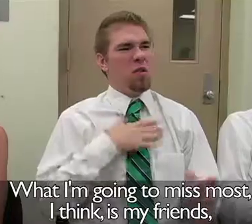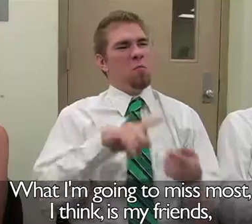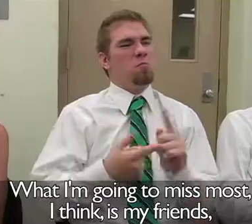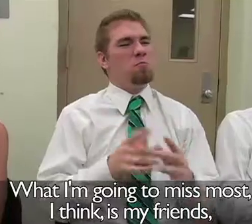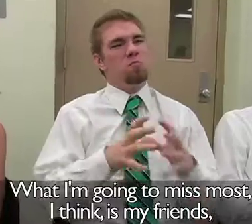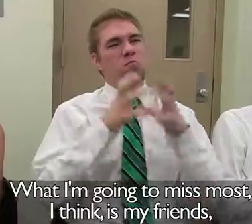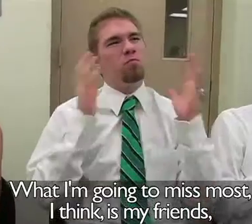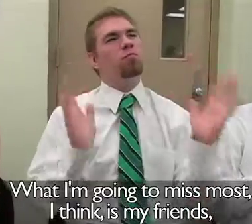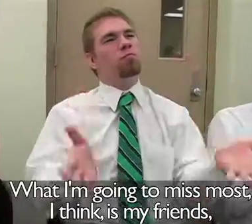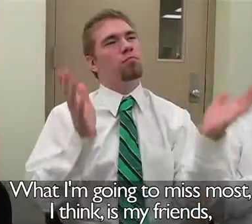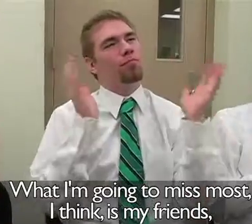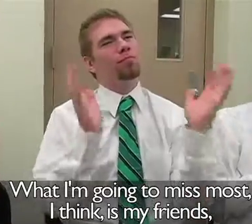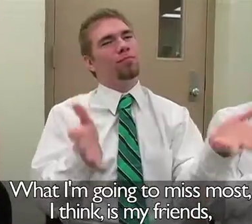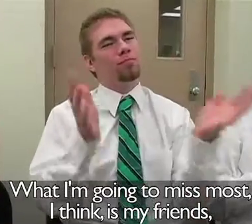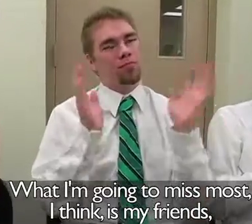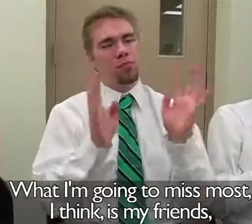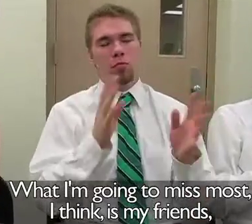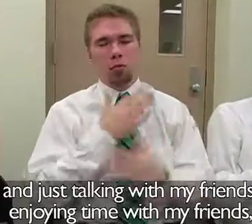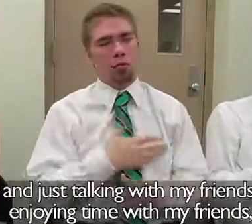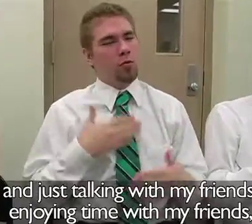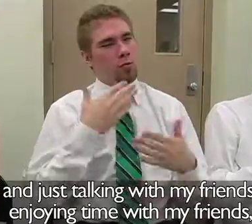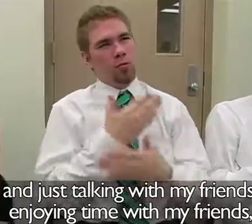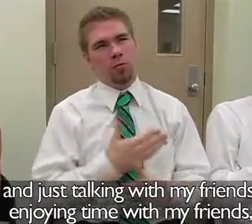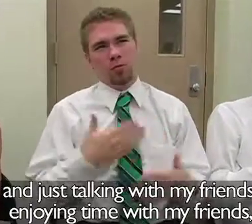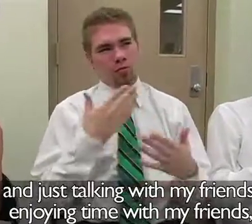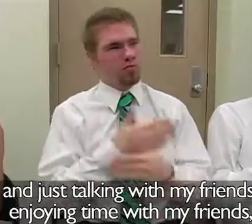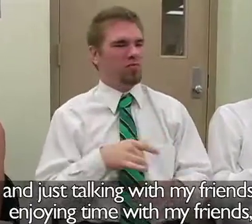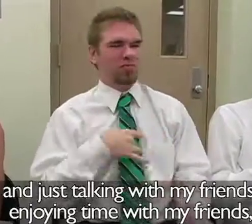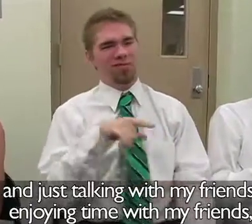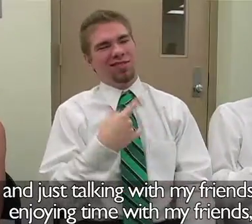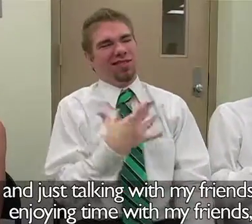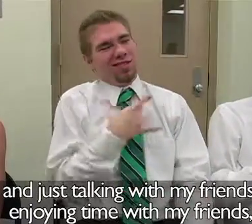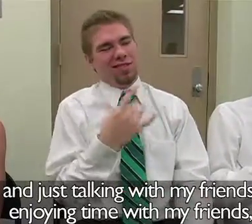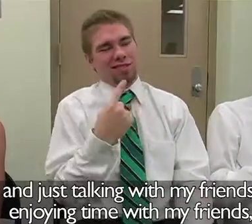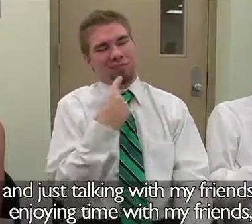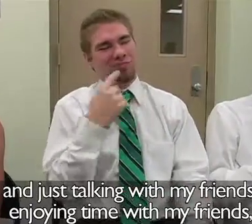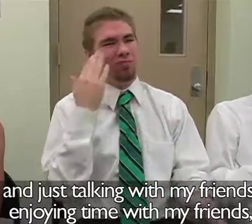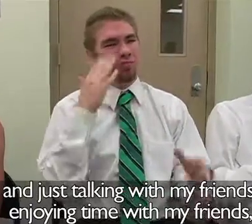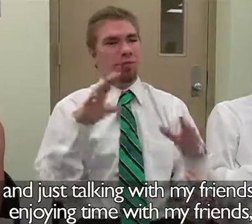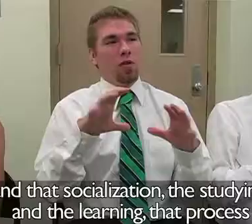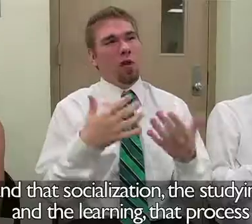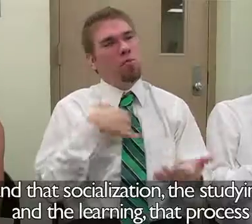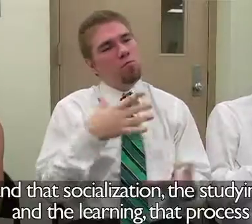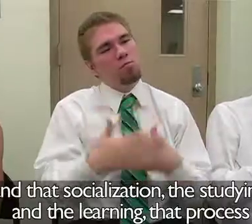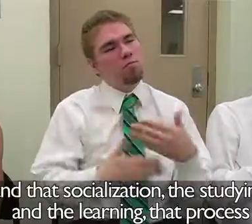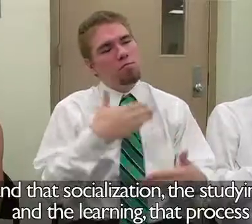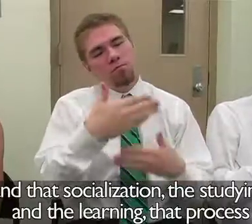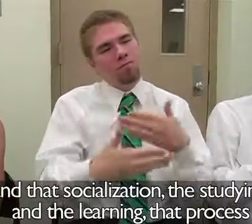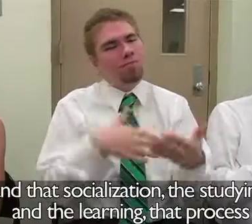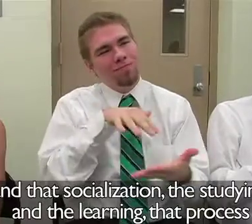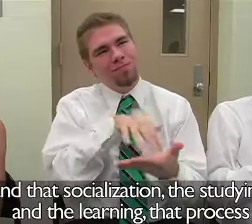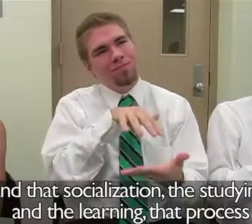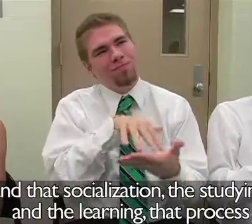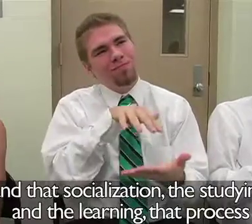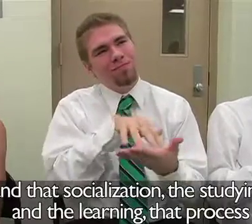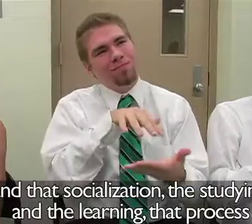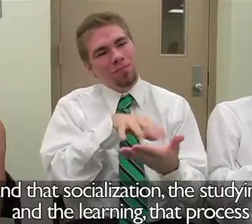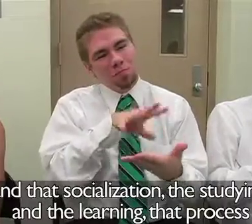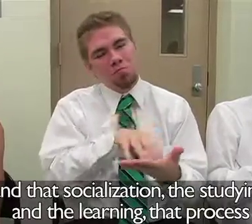What I'm going to miss most, I think, is my friends and just talking with my friends, enjoying time with my friends. And that socialization, the